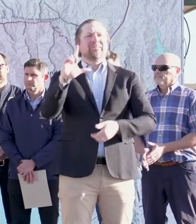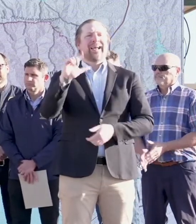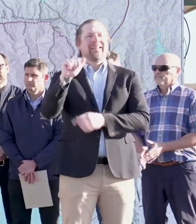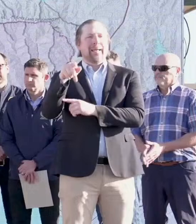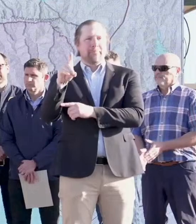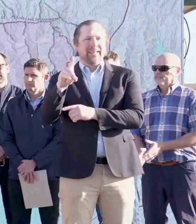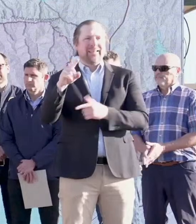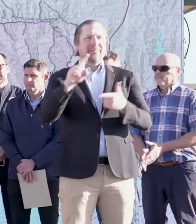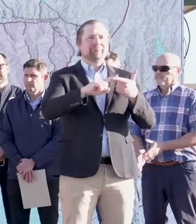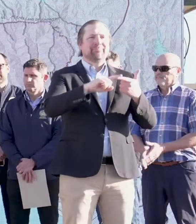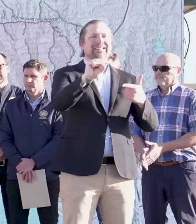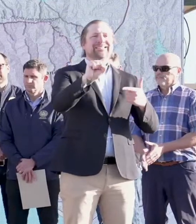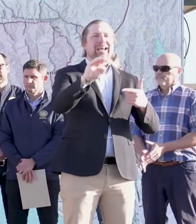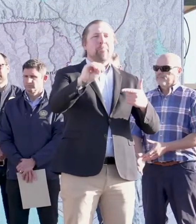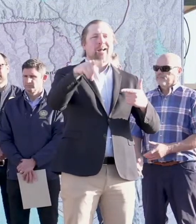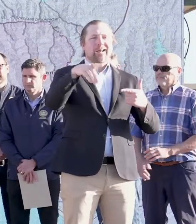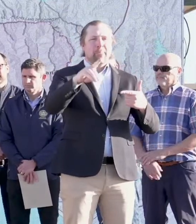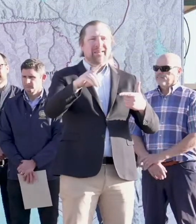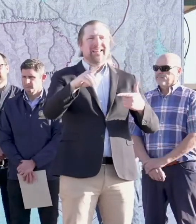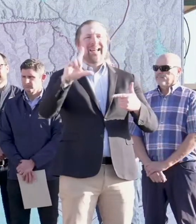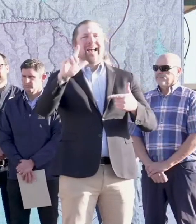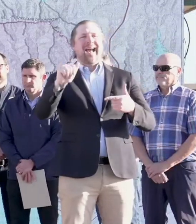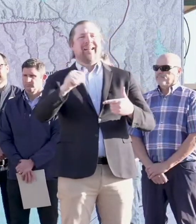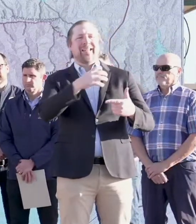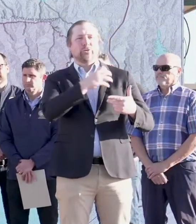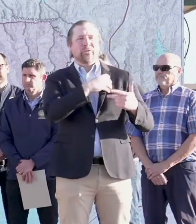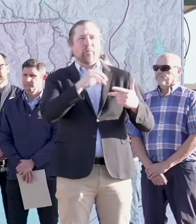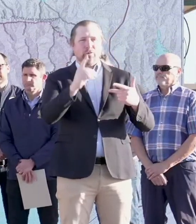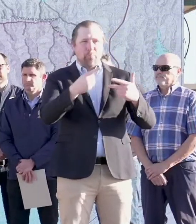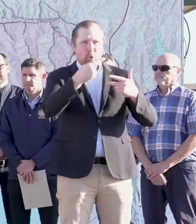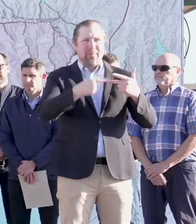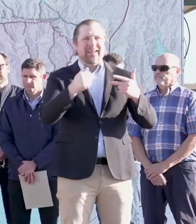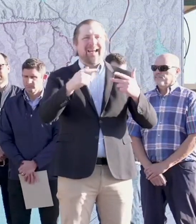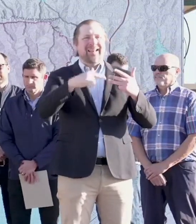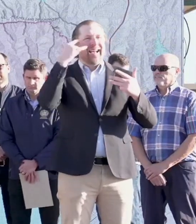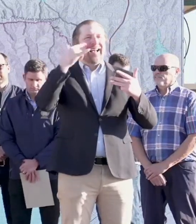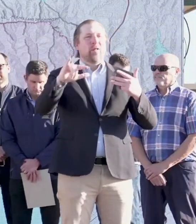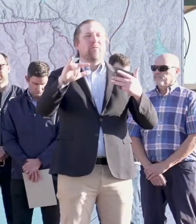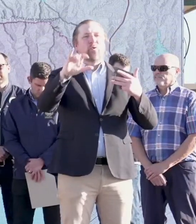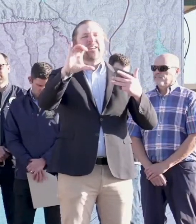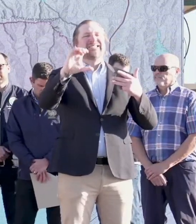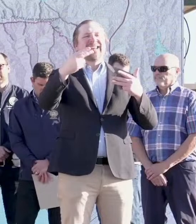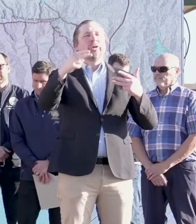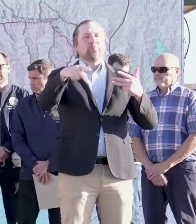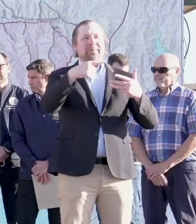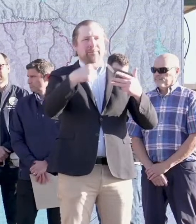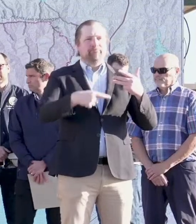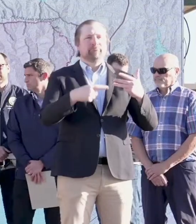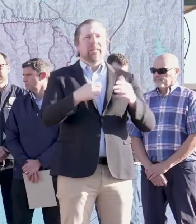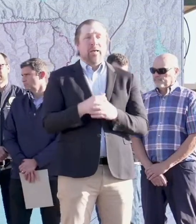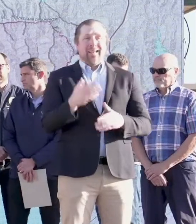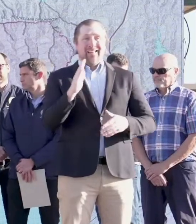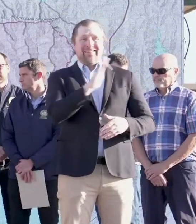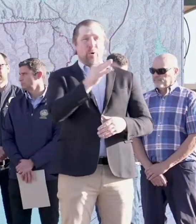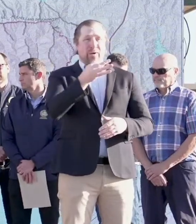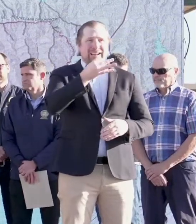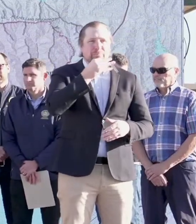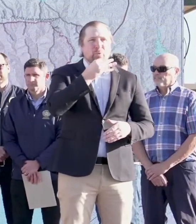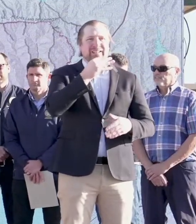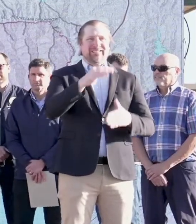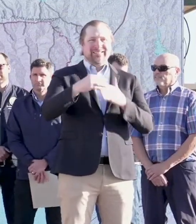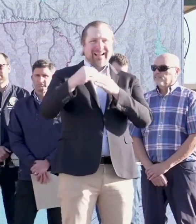Santa Monica PD, LA County Sheriff Department, and the California Highway Patrol. Their expertise, guidance,